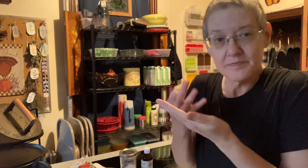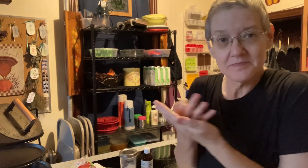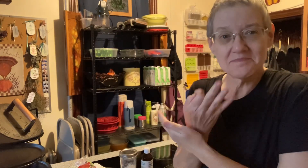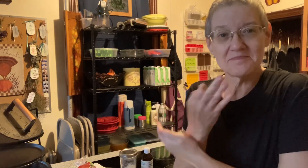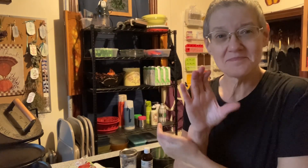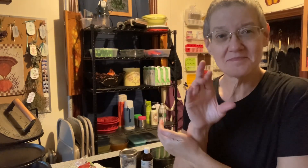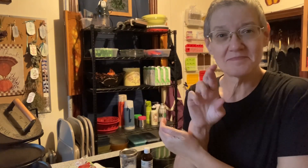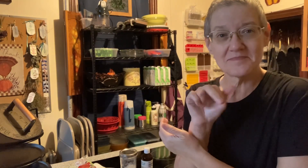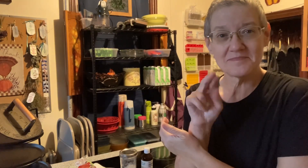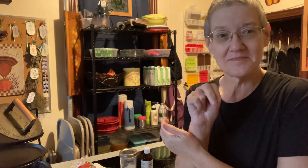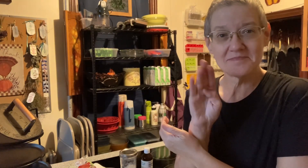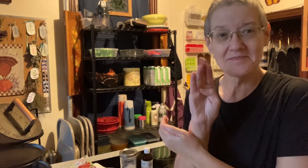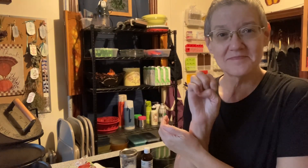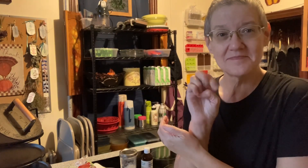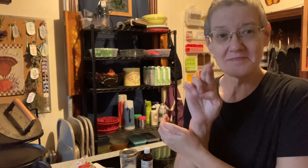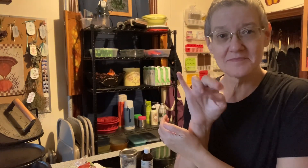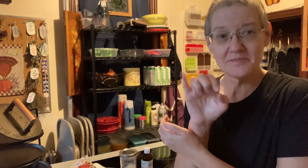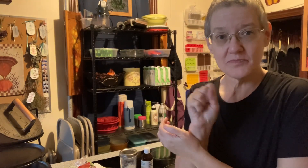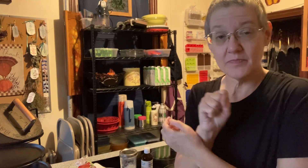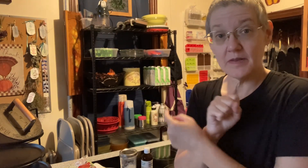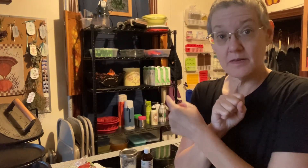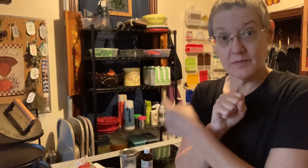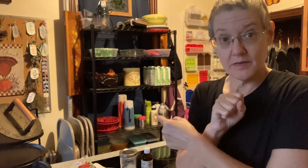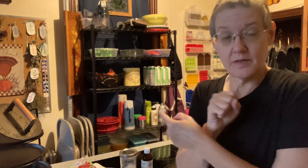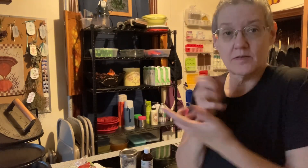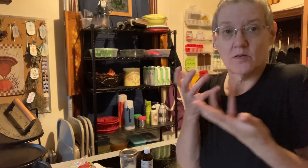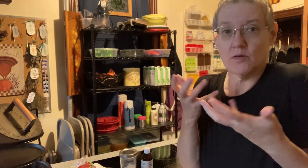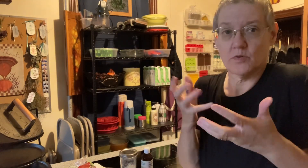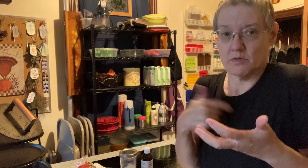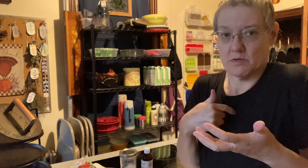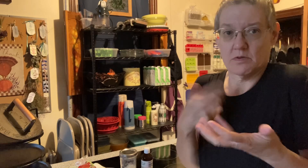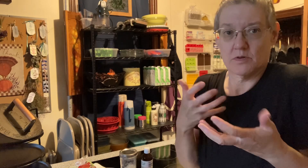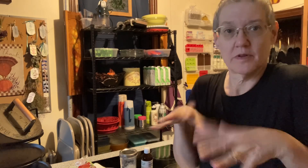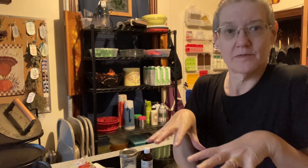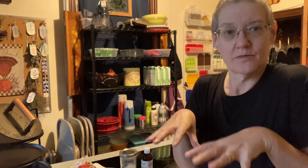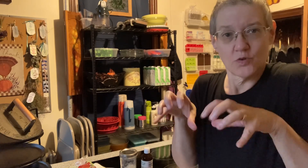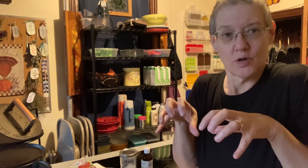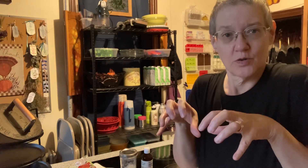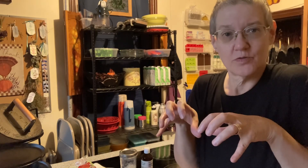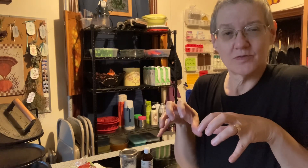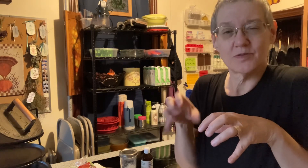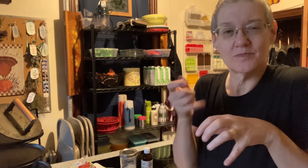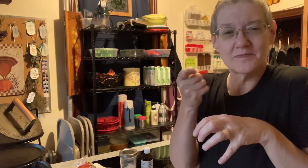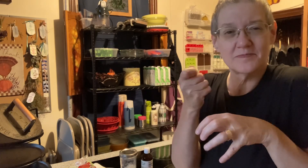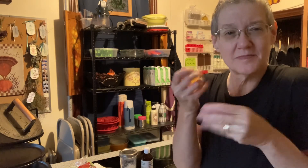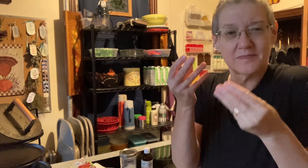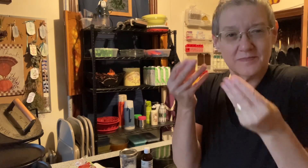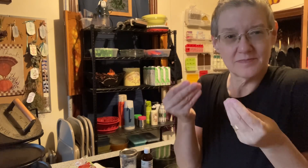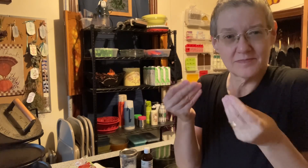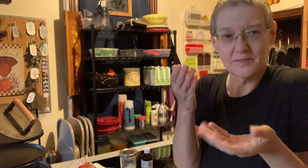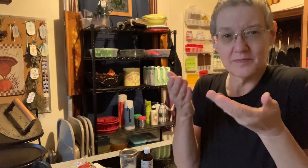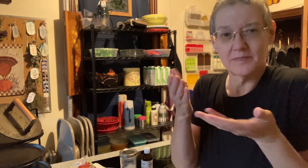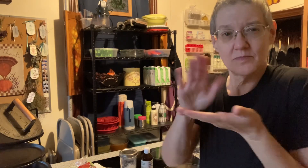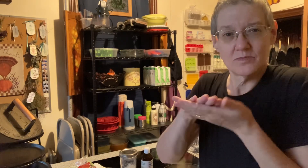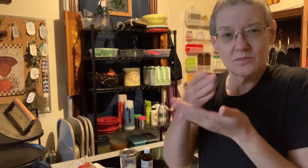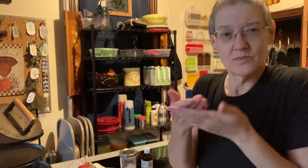I'm going to be using fresh cranberries. I've already frozen these, so they're going to be a little bit